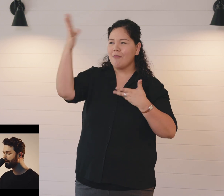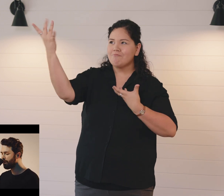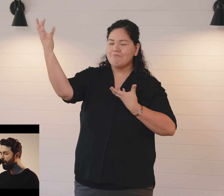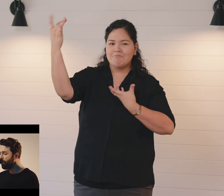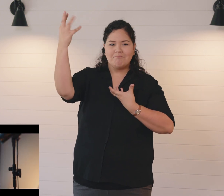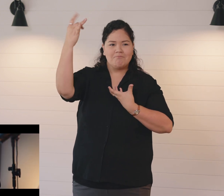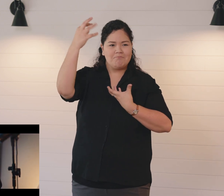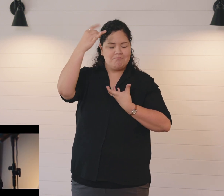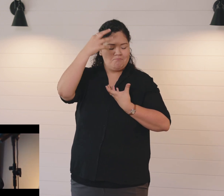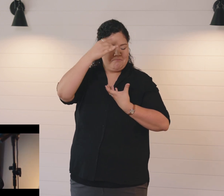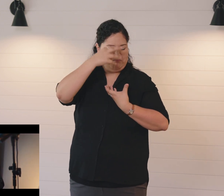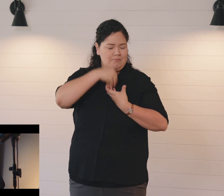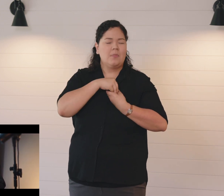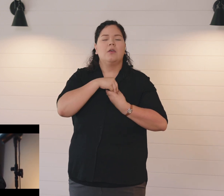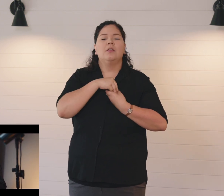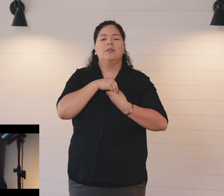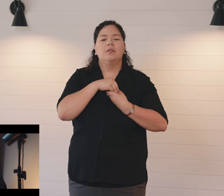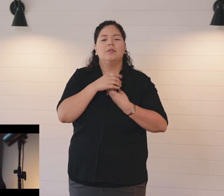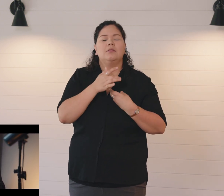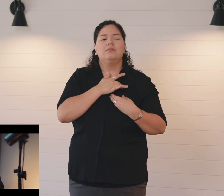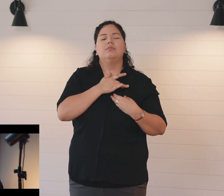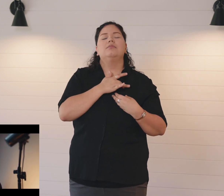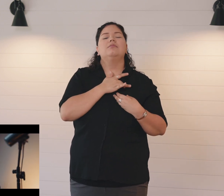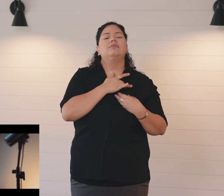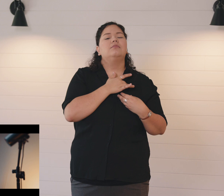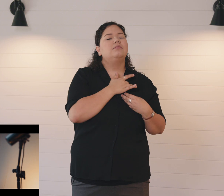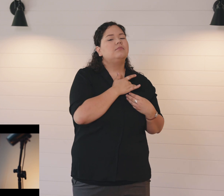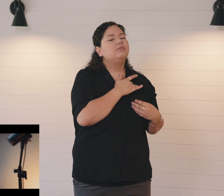God within my heart